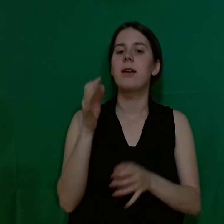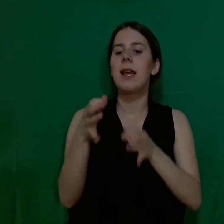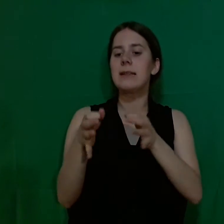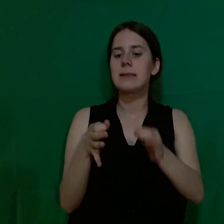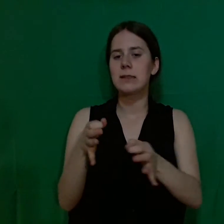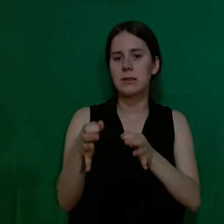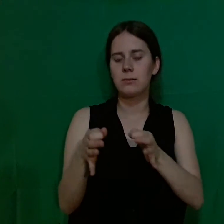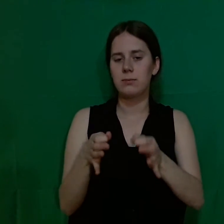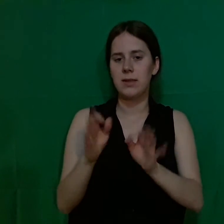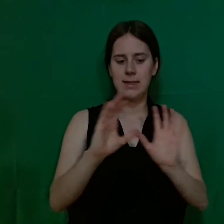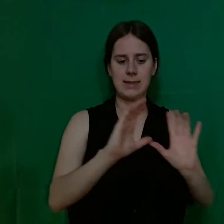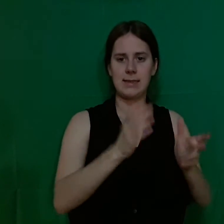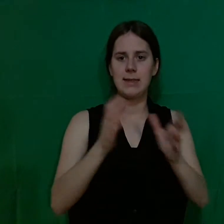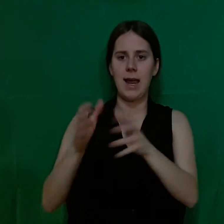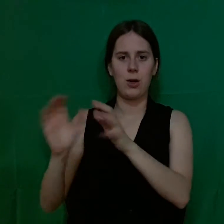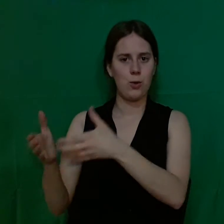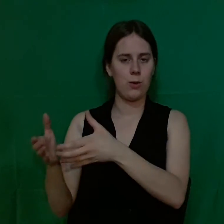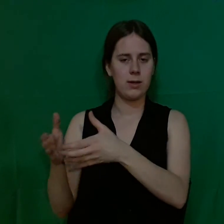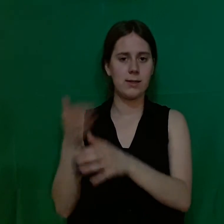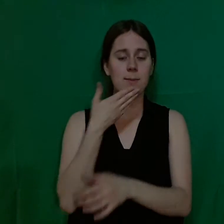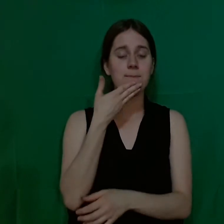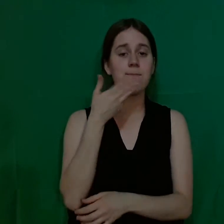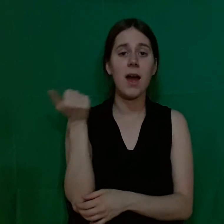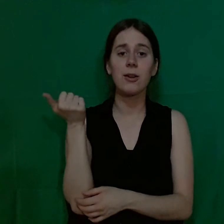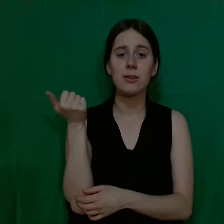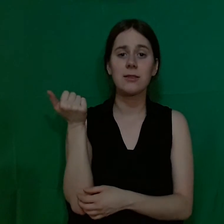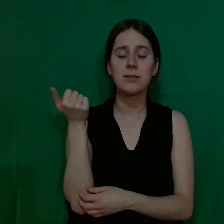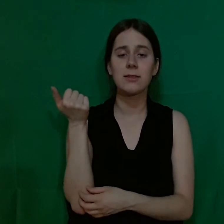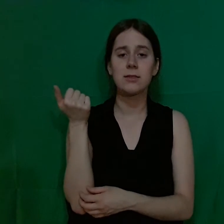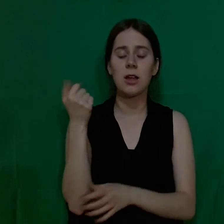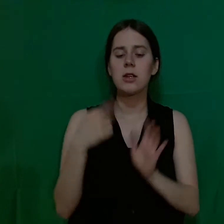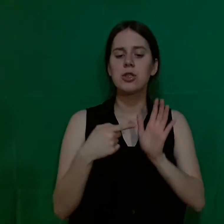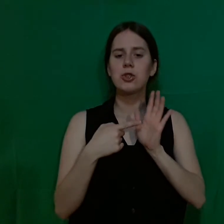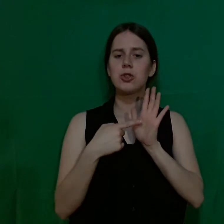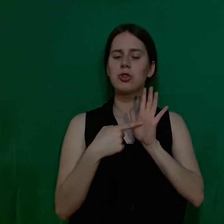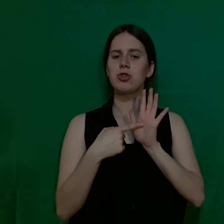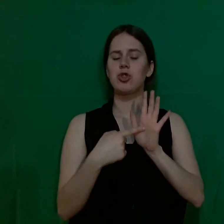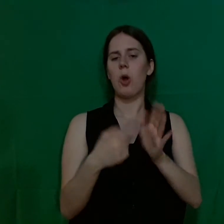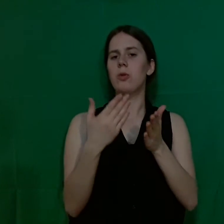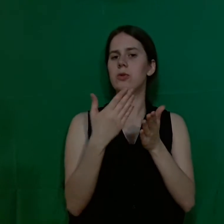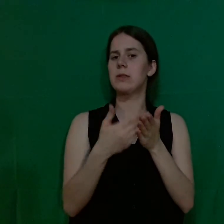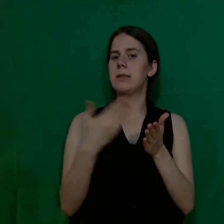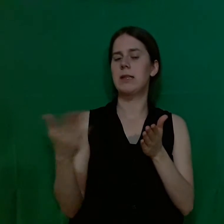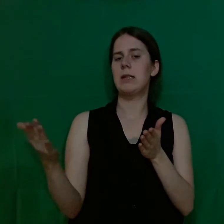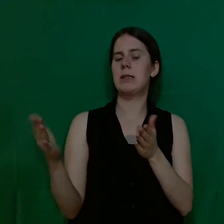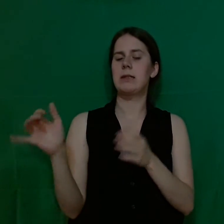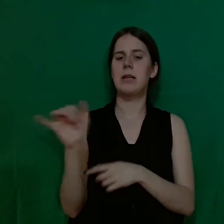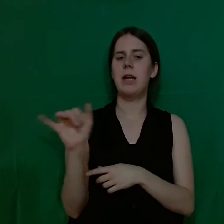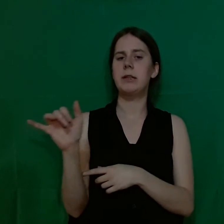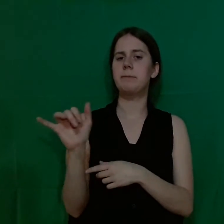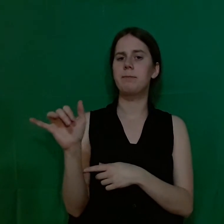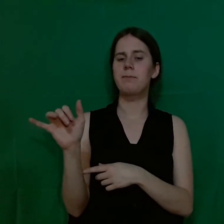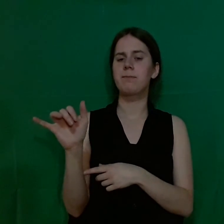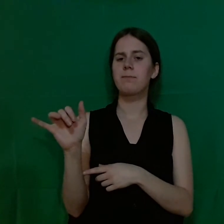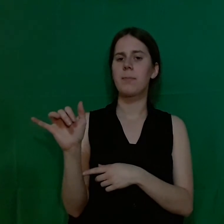you can explain them. And it shows things like if you were babysitting and that was your job, and you don't want